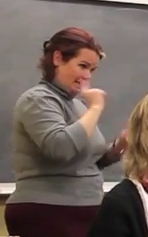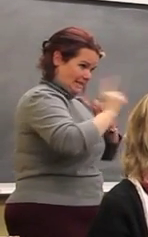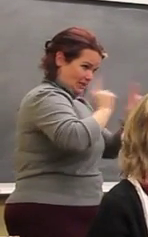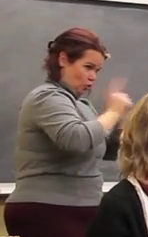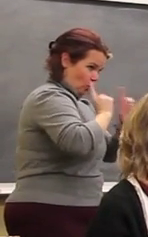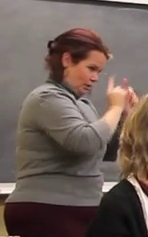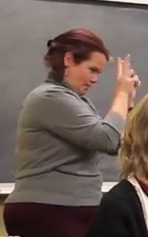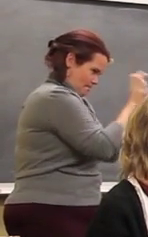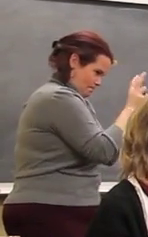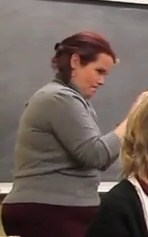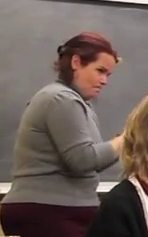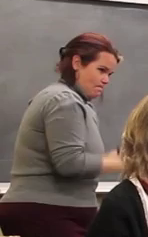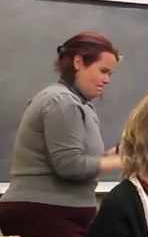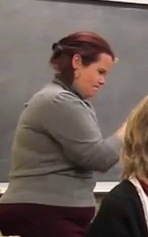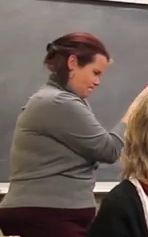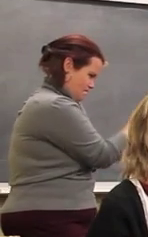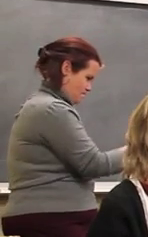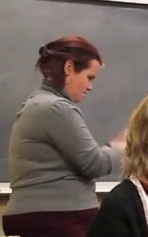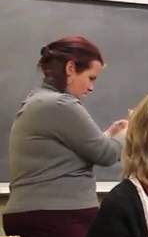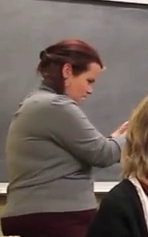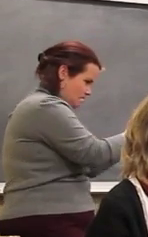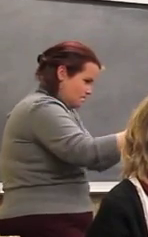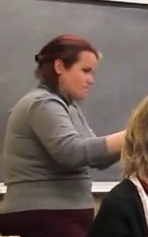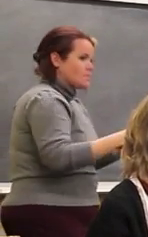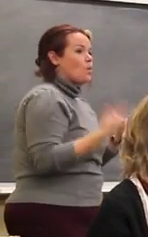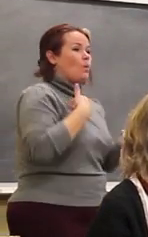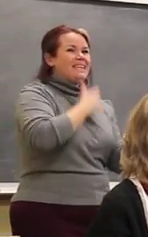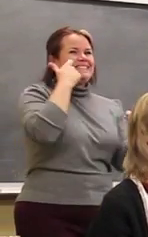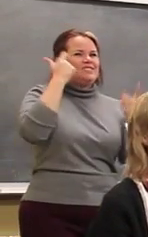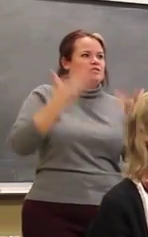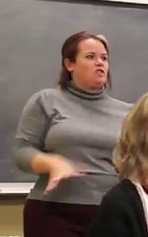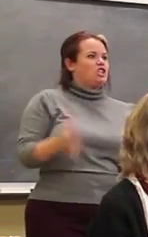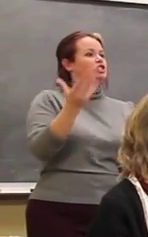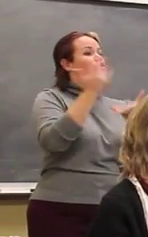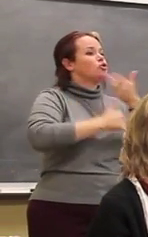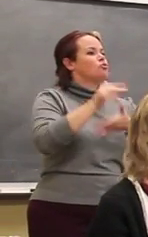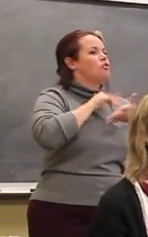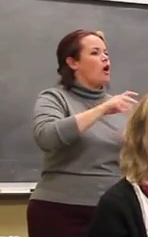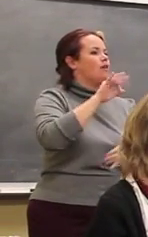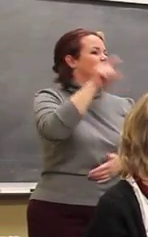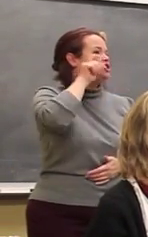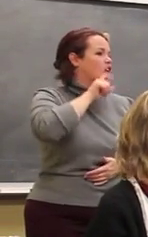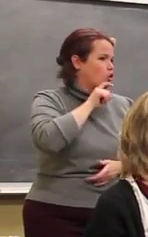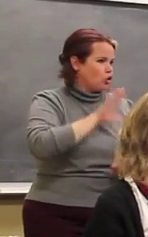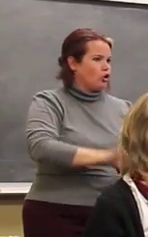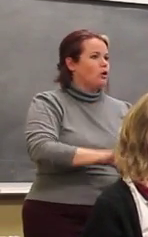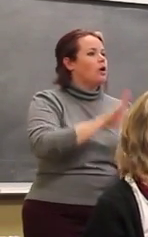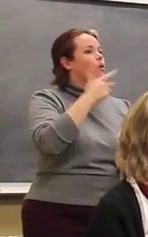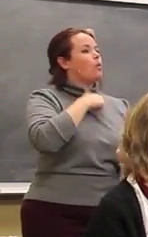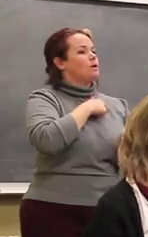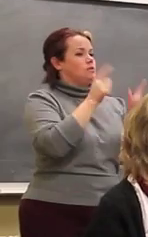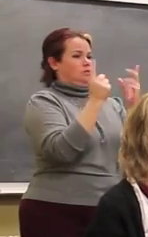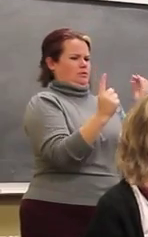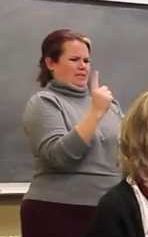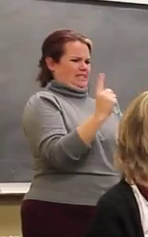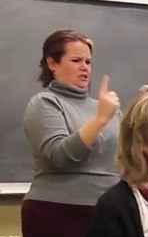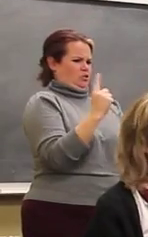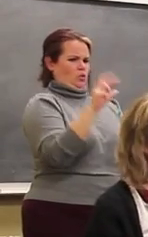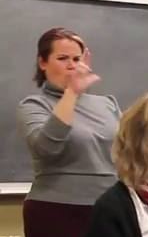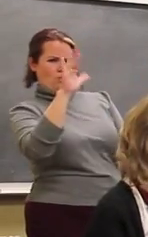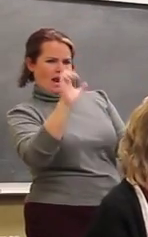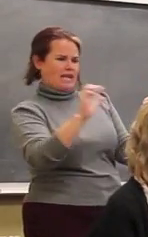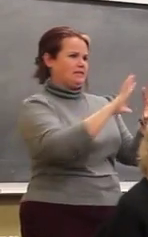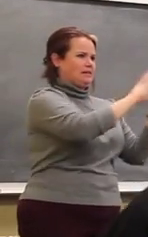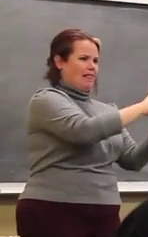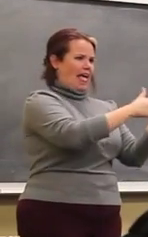And in fact, Kate and I just came from our Sociology of Gender class in which we attempted to deconstruct the binaries of race,